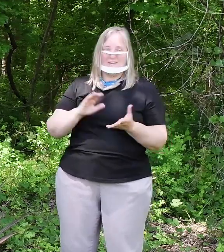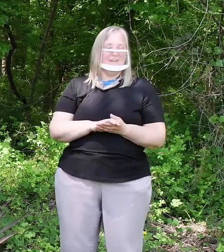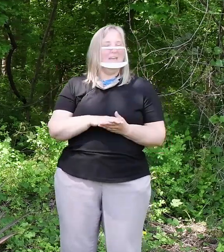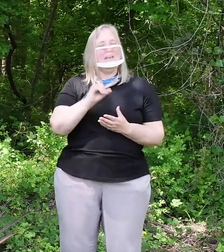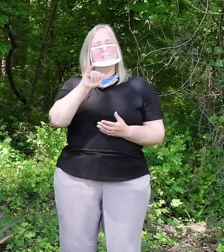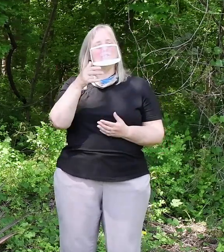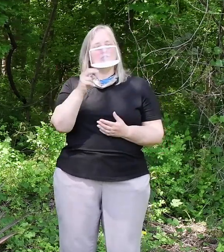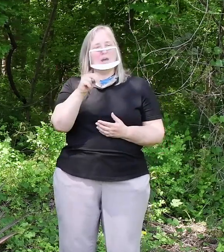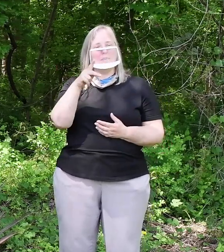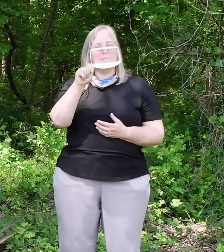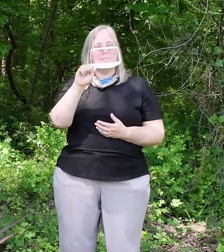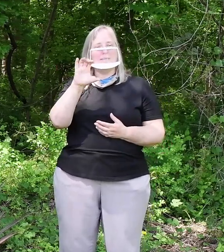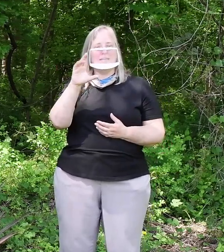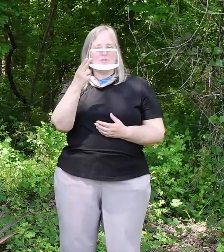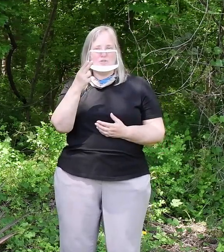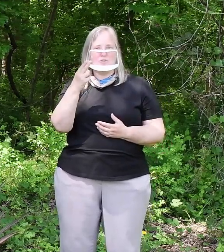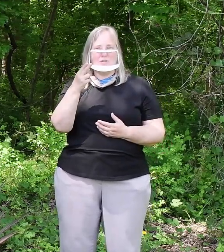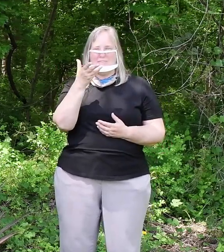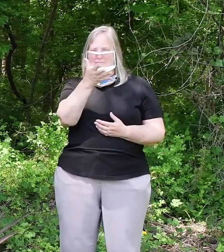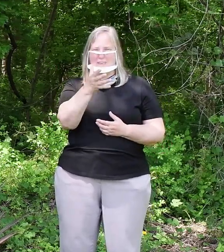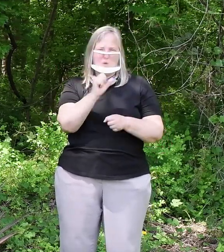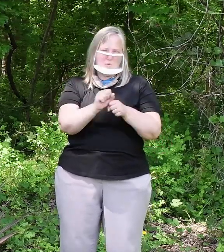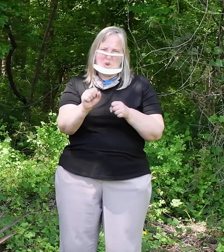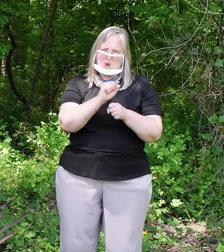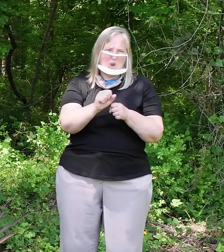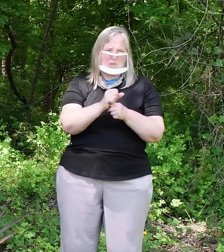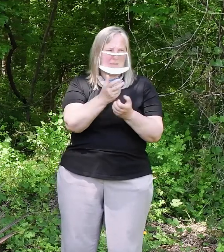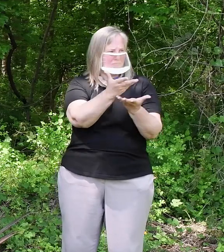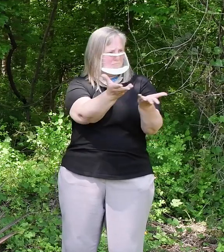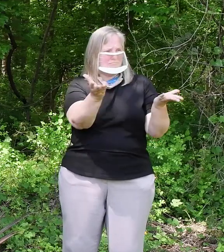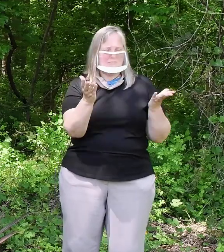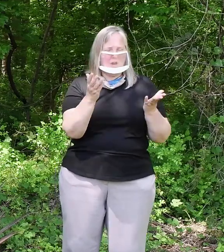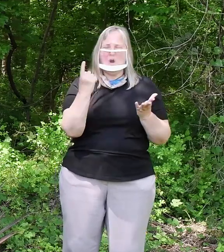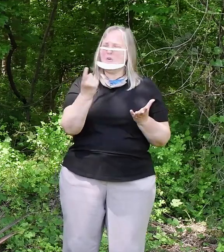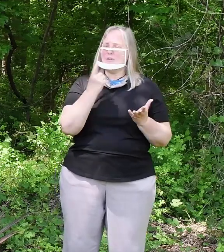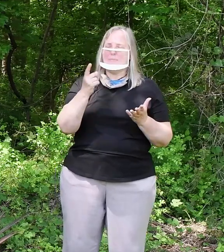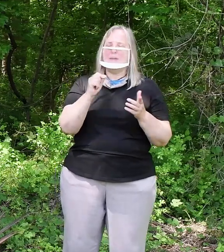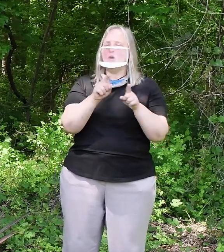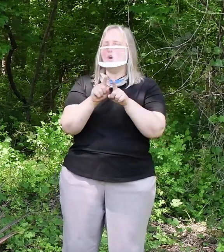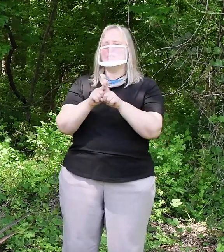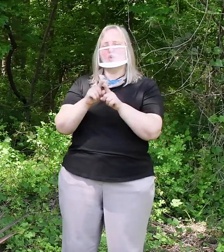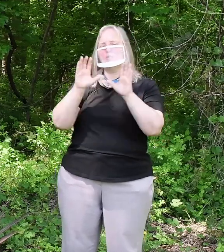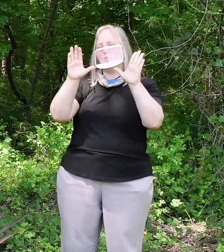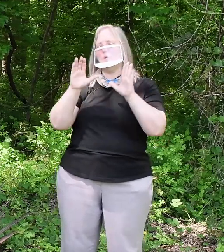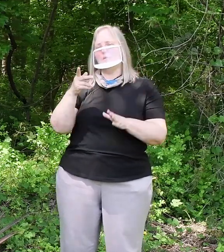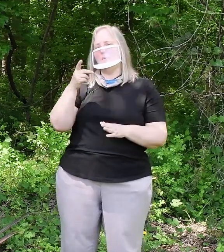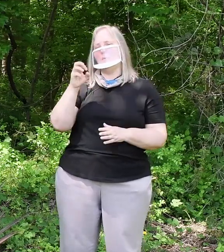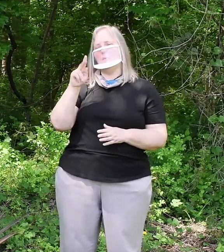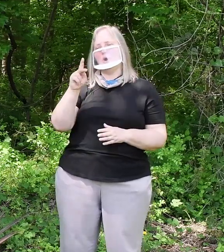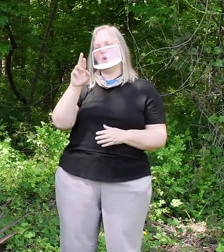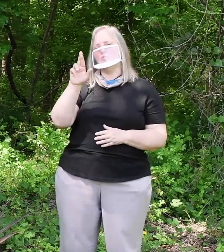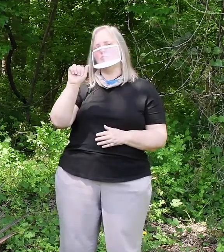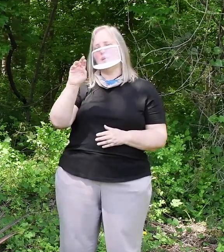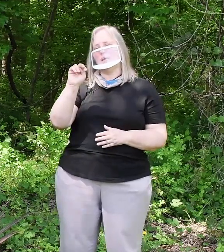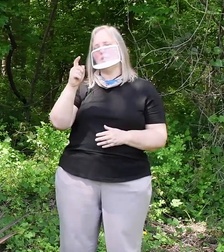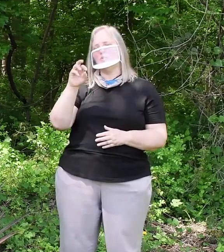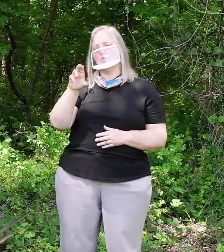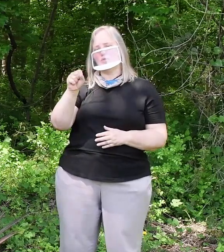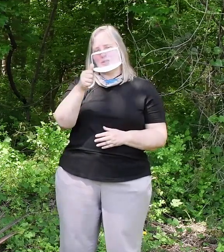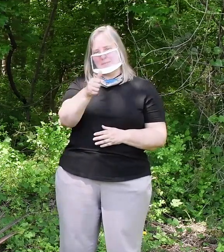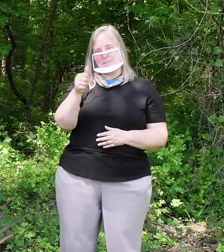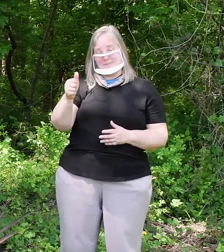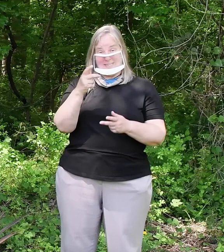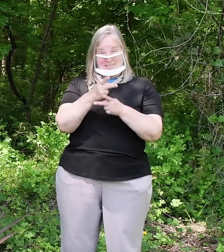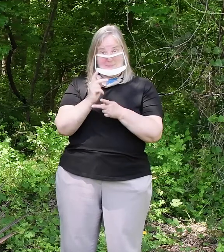And John Peach, who is there in the trenches all the time. And also the wonderful park rangers who are keeping